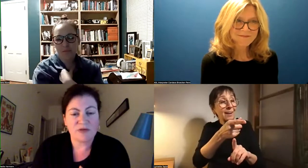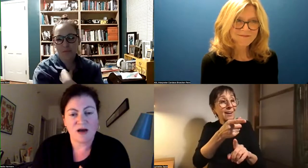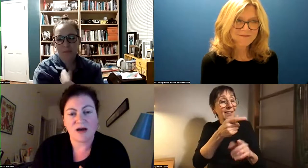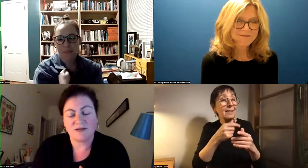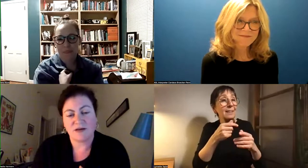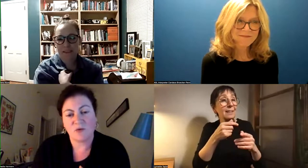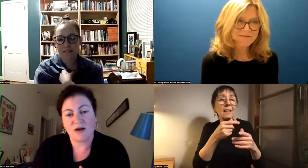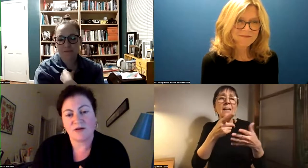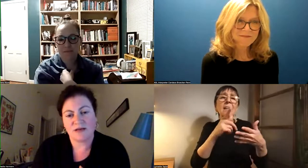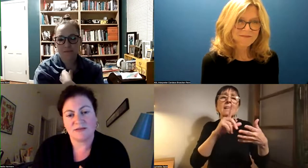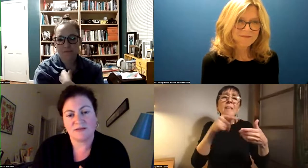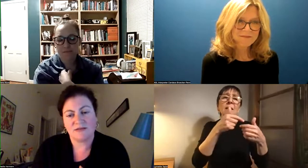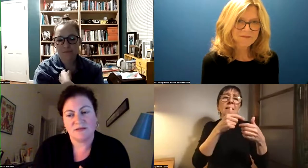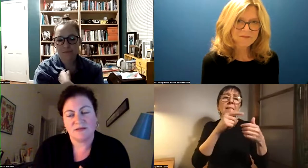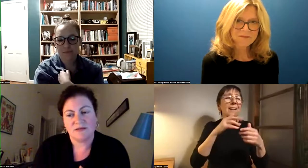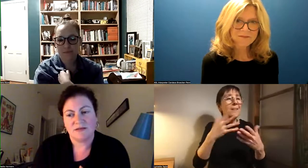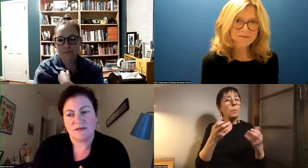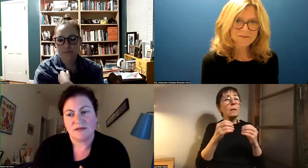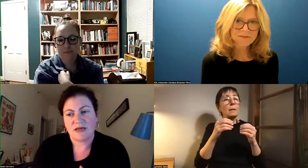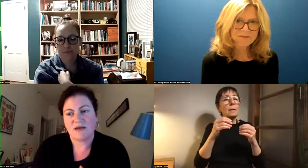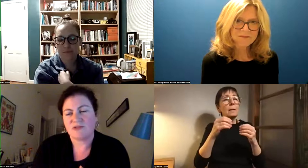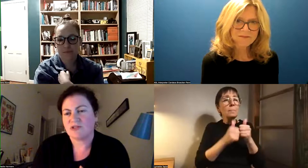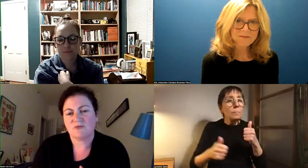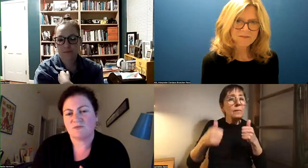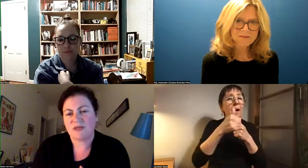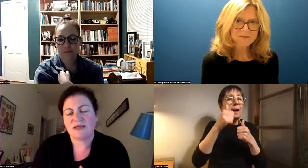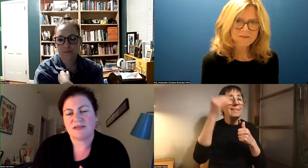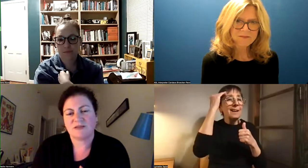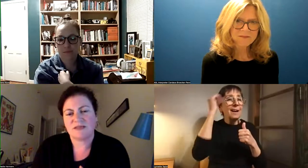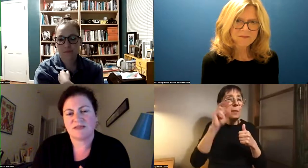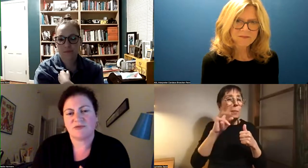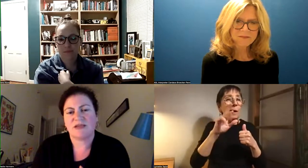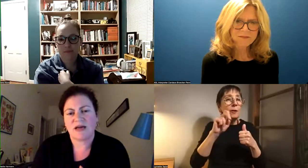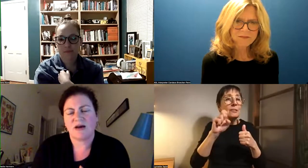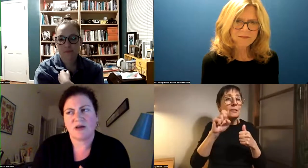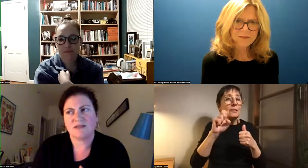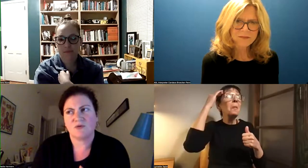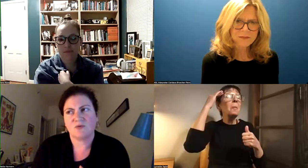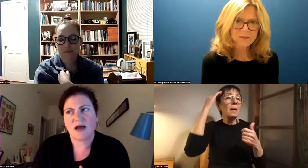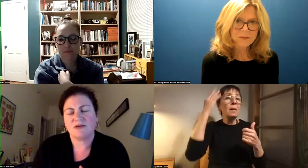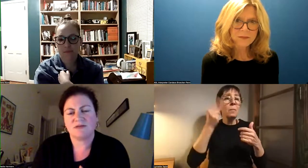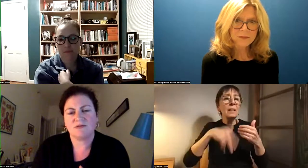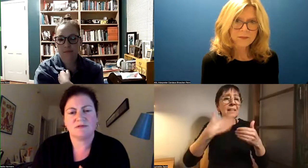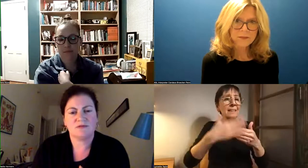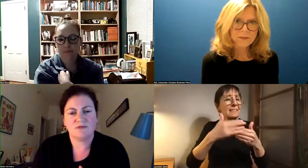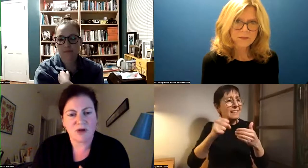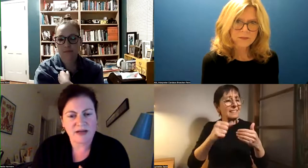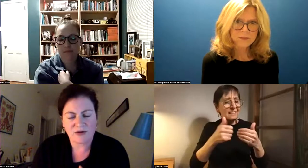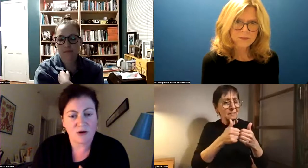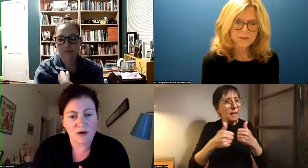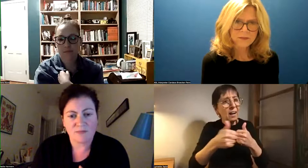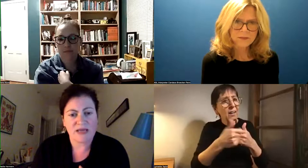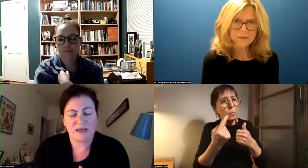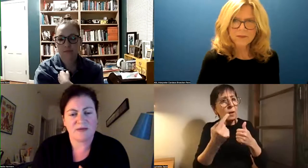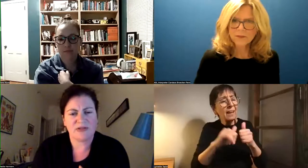moving beyond awareness. And I was just thinking to myself, like, yeah, okay, so how does writing